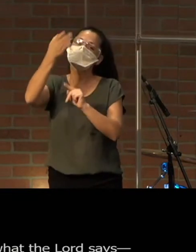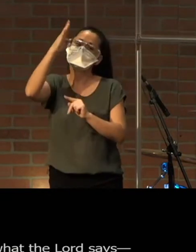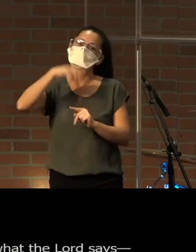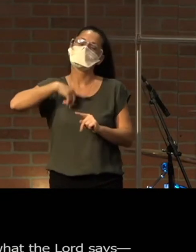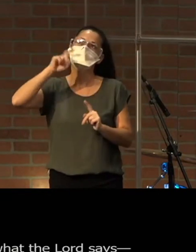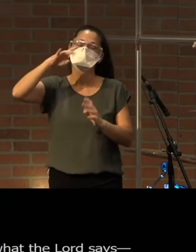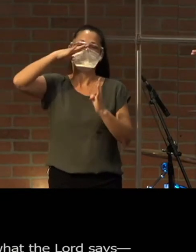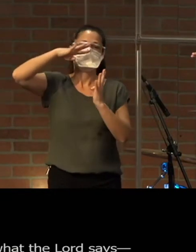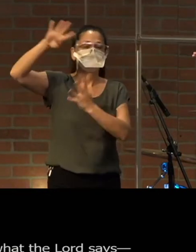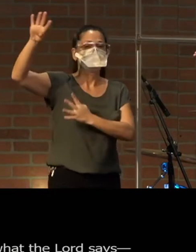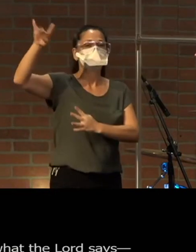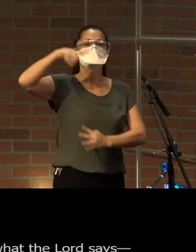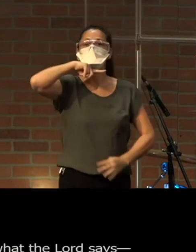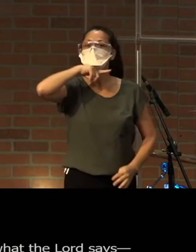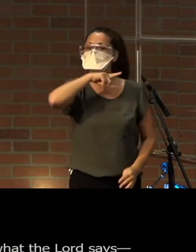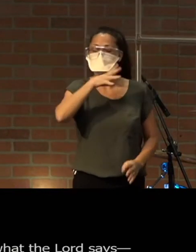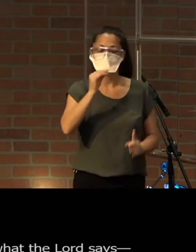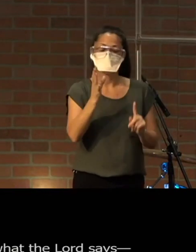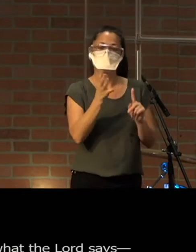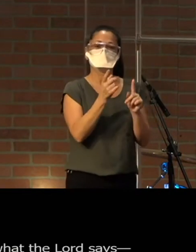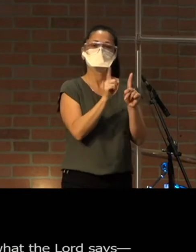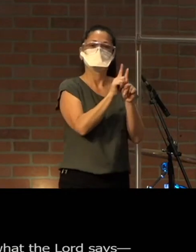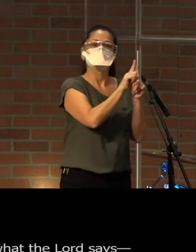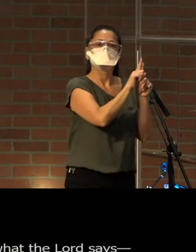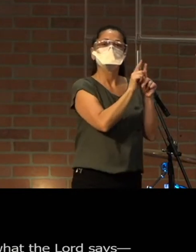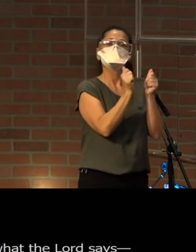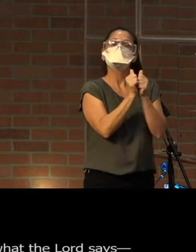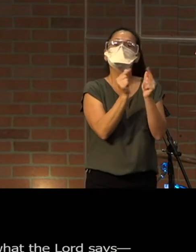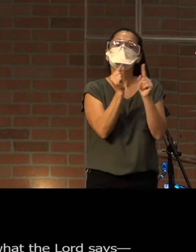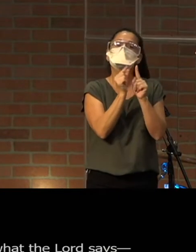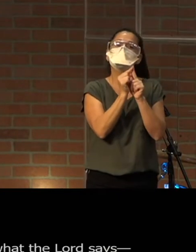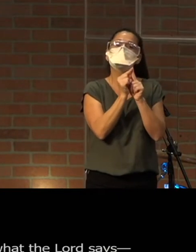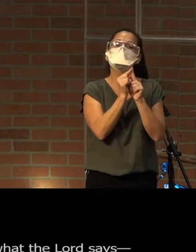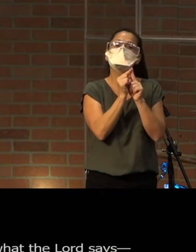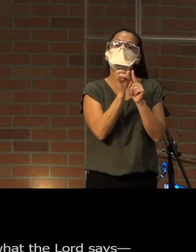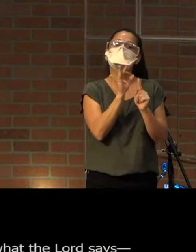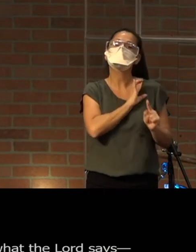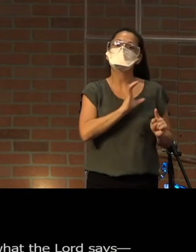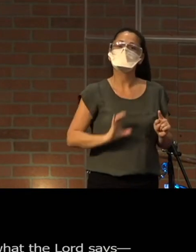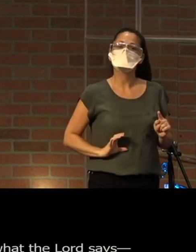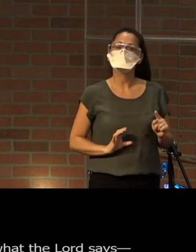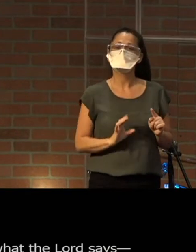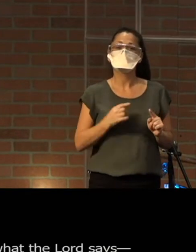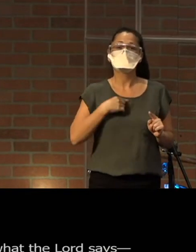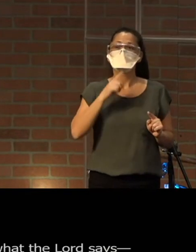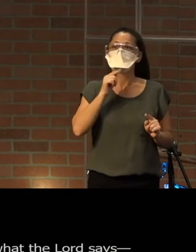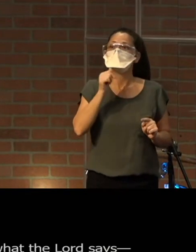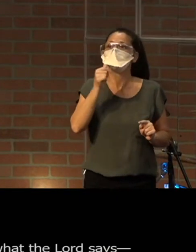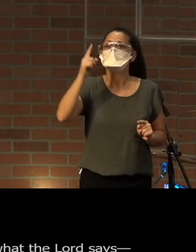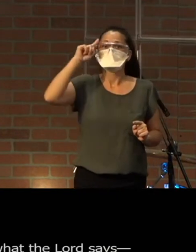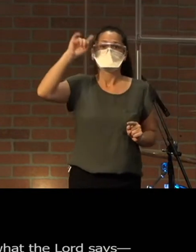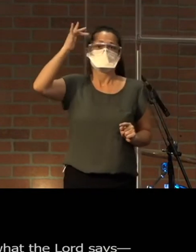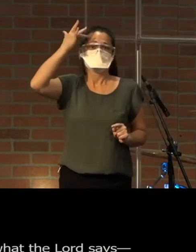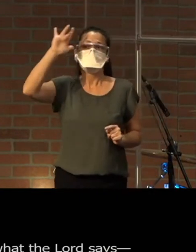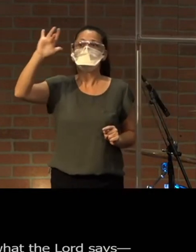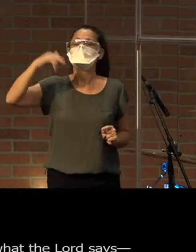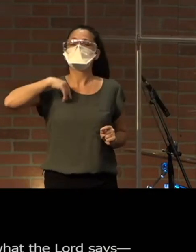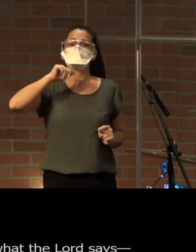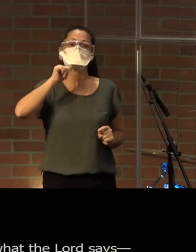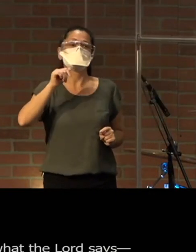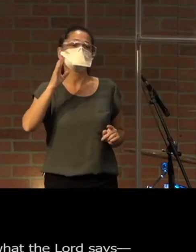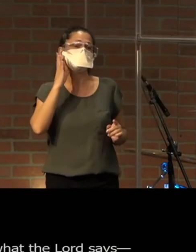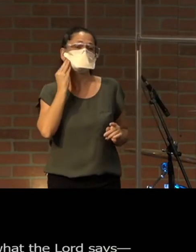those lies and cling to the words of Christ. And so I'm not wise, I'm not experienced, I'm not